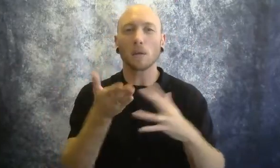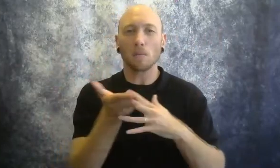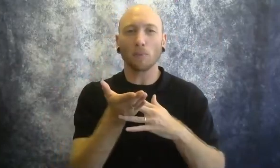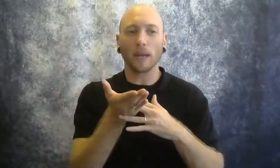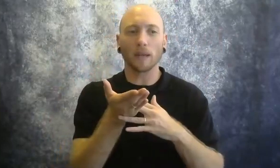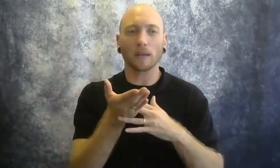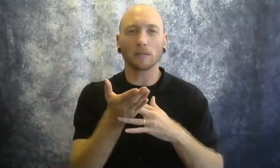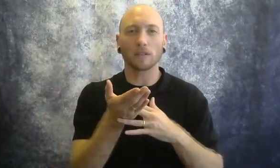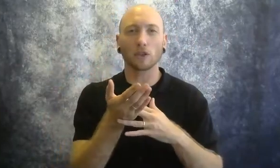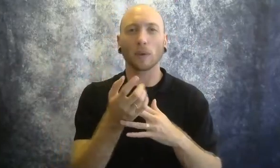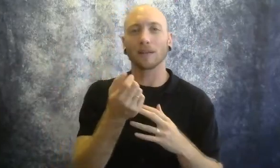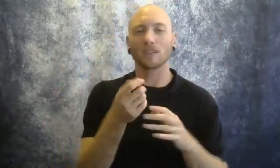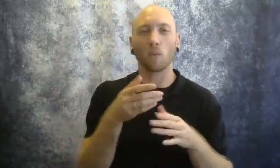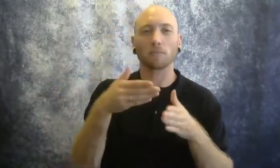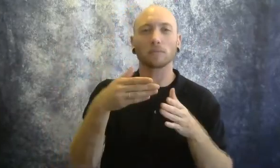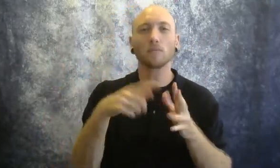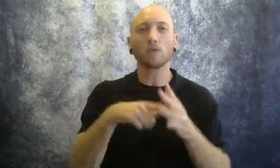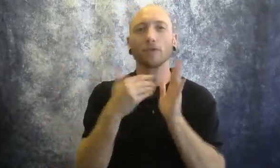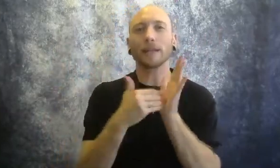much more? Okay, we'll take a break till